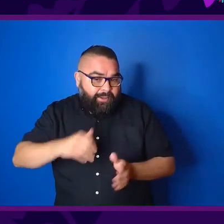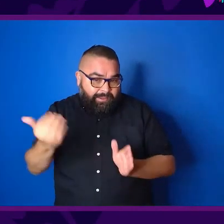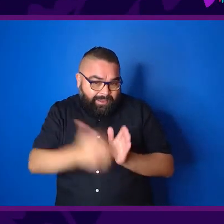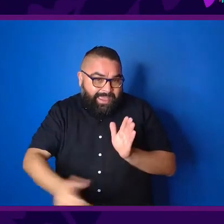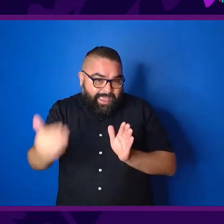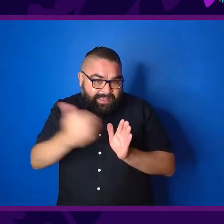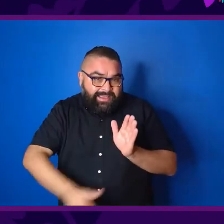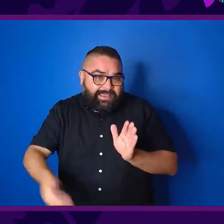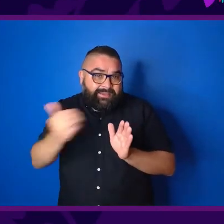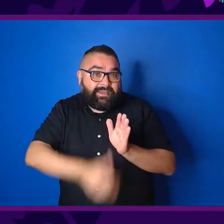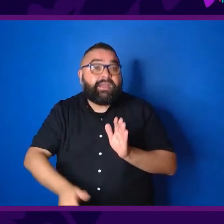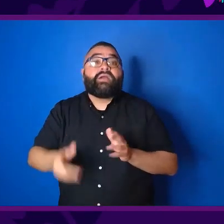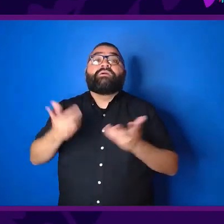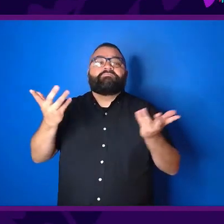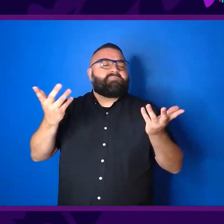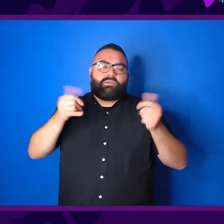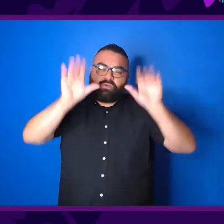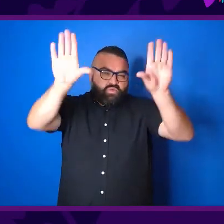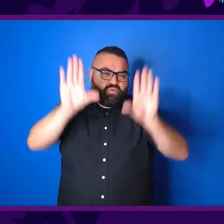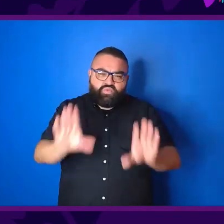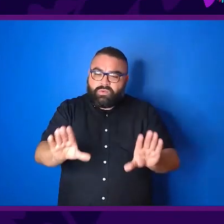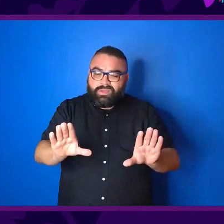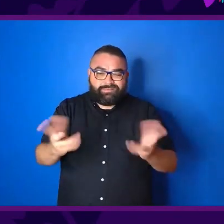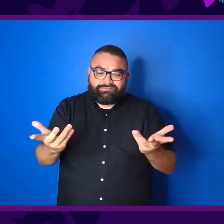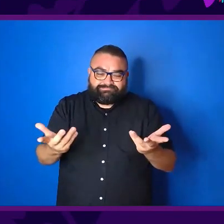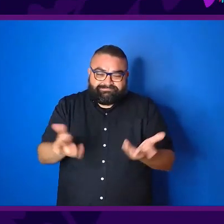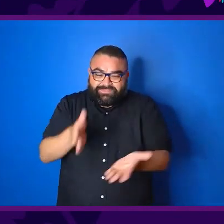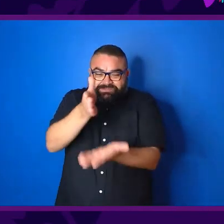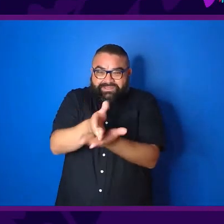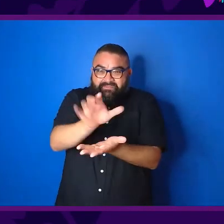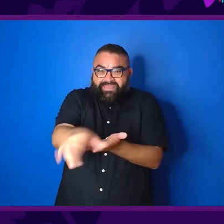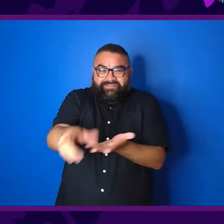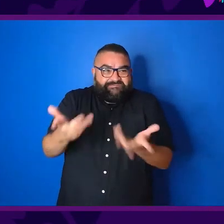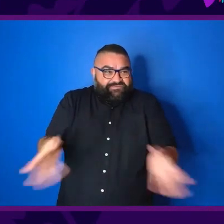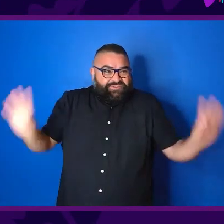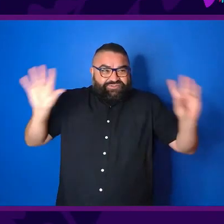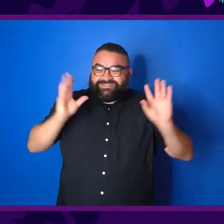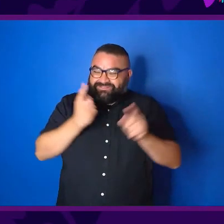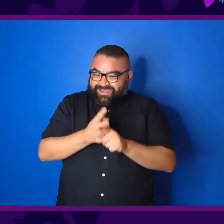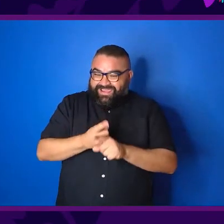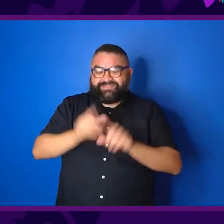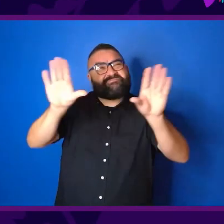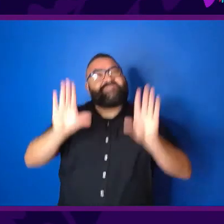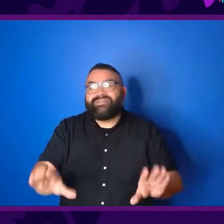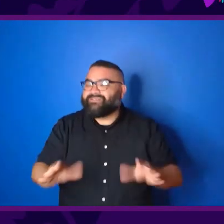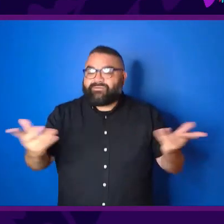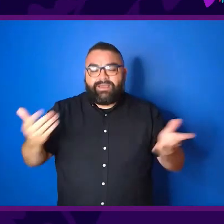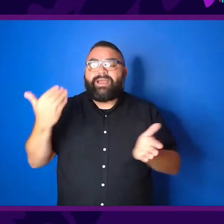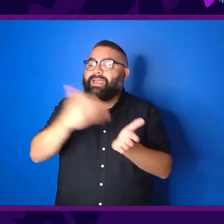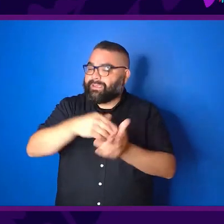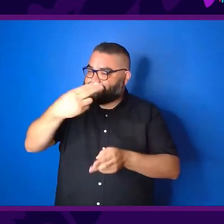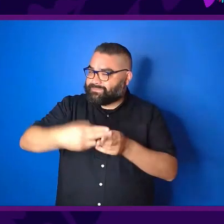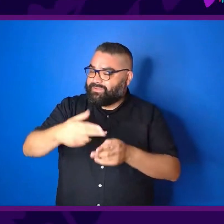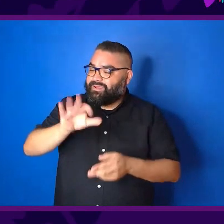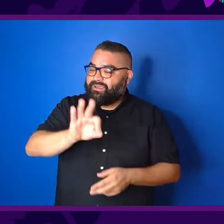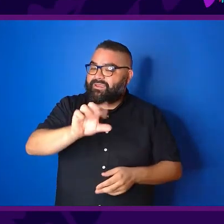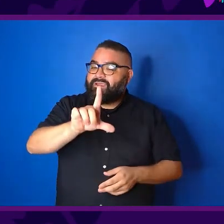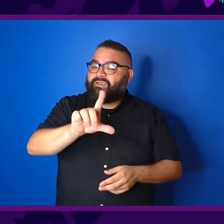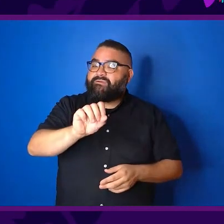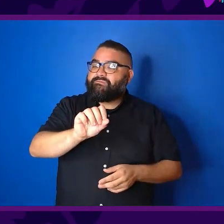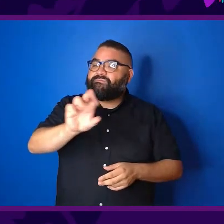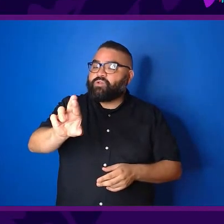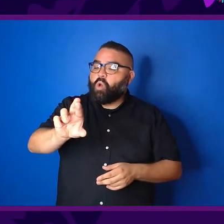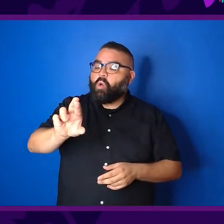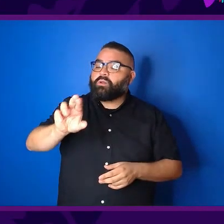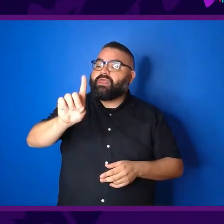just leave on a good note. You know, that was amazing. Once again, that was Flor de Toloache that did this wonderful